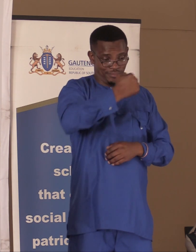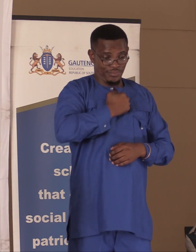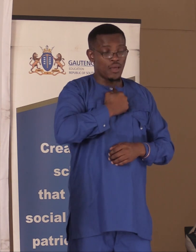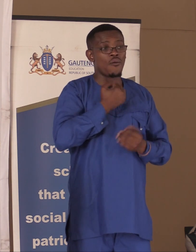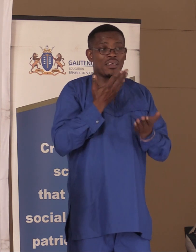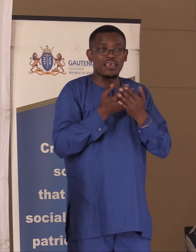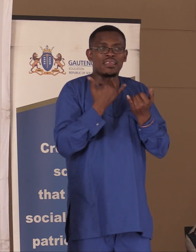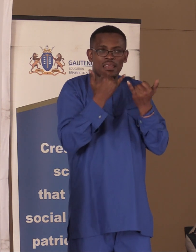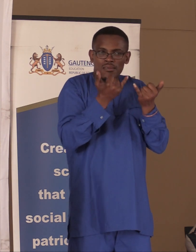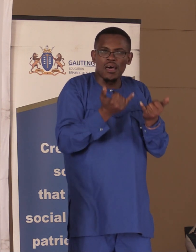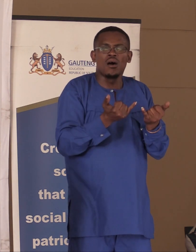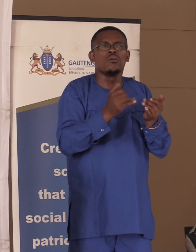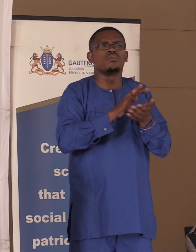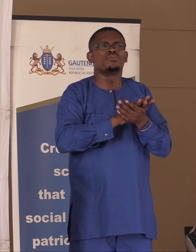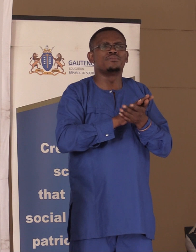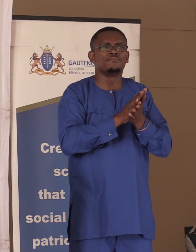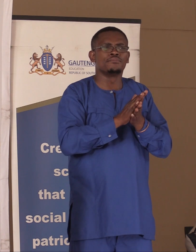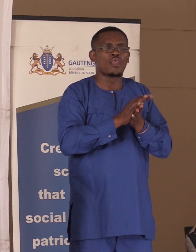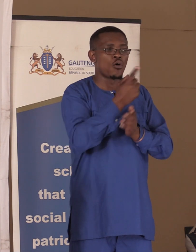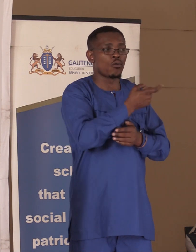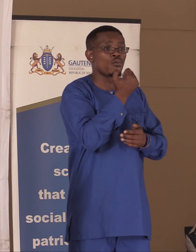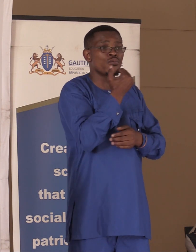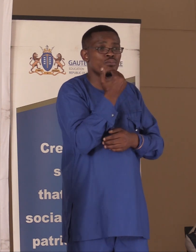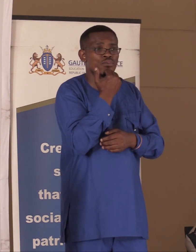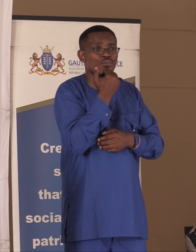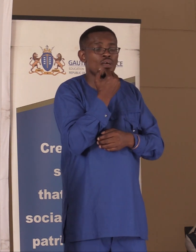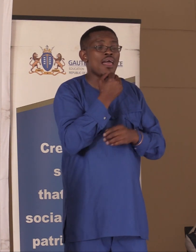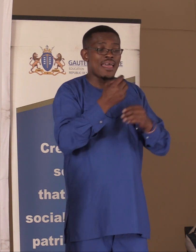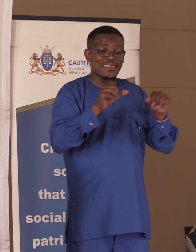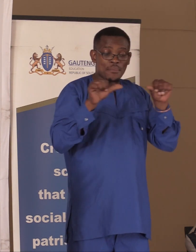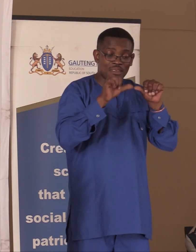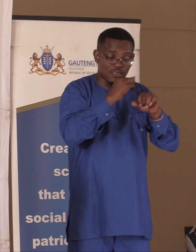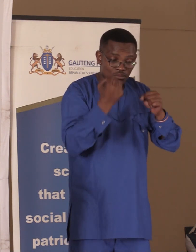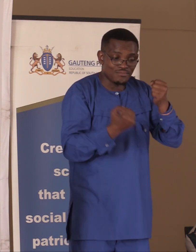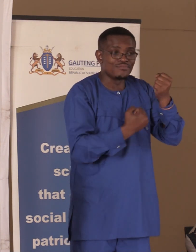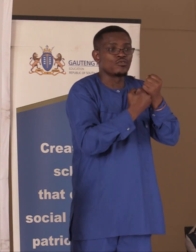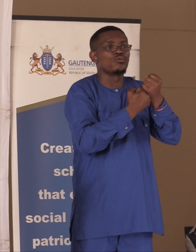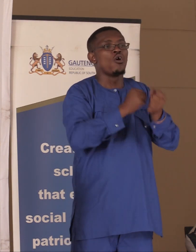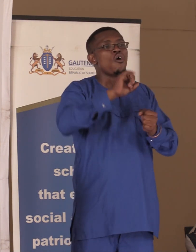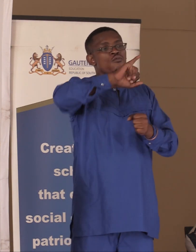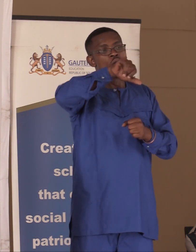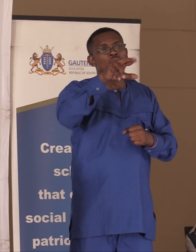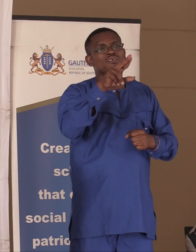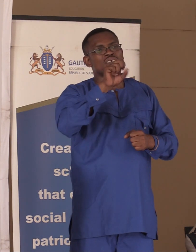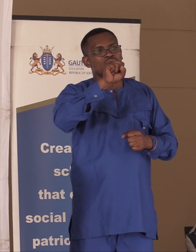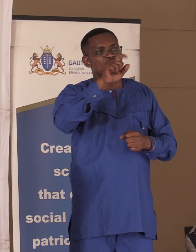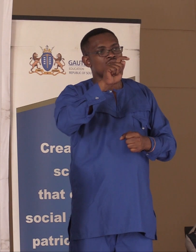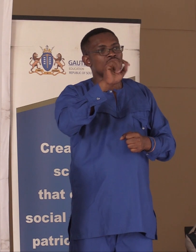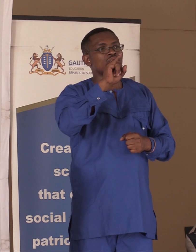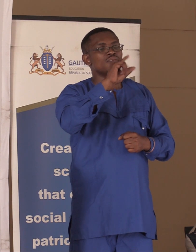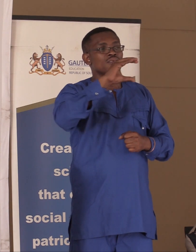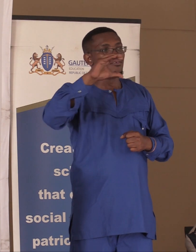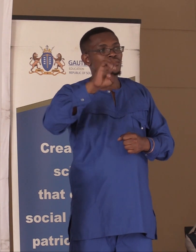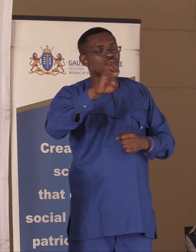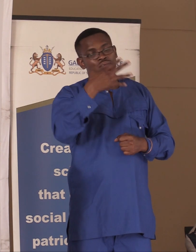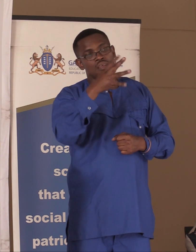freely and also call upon a message of support from Mr. Justinos Matlangu from Old